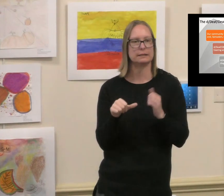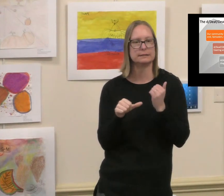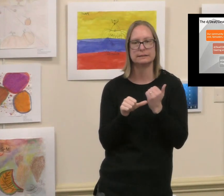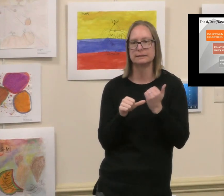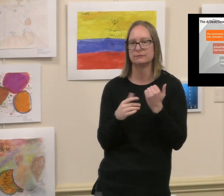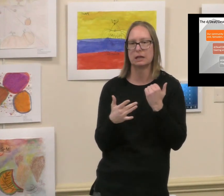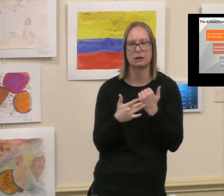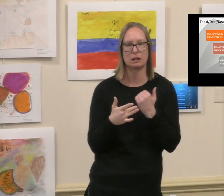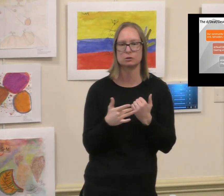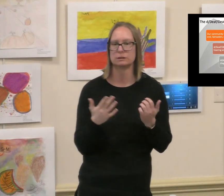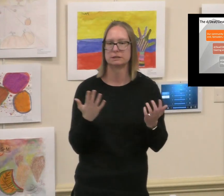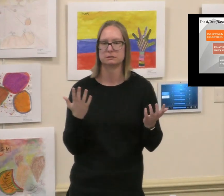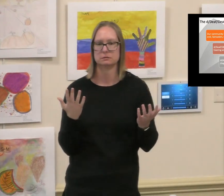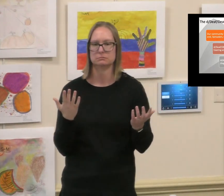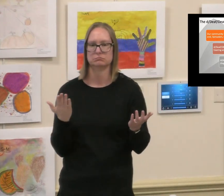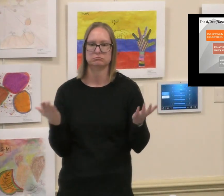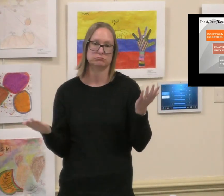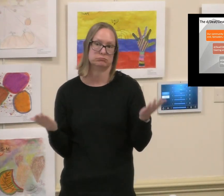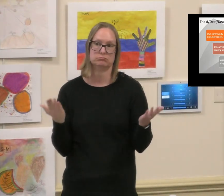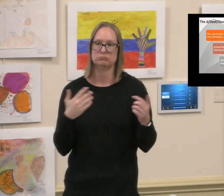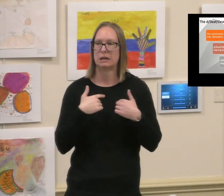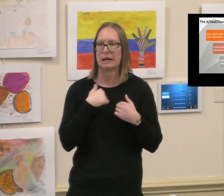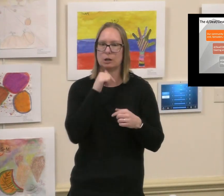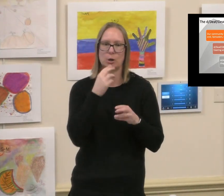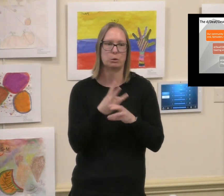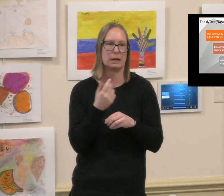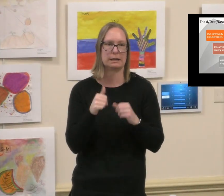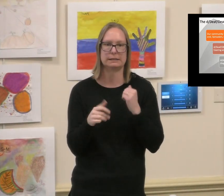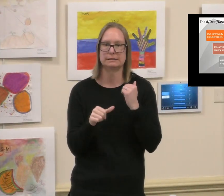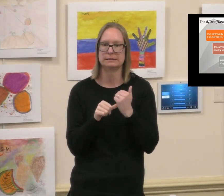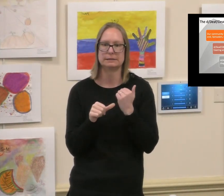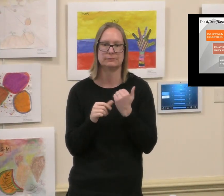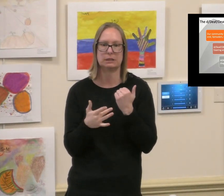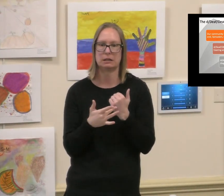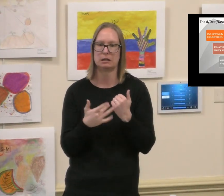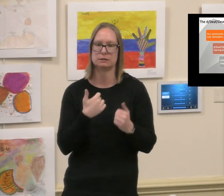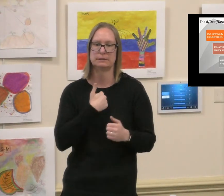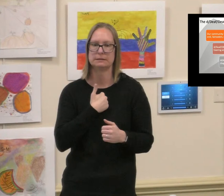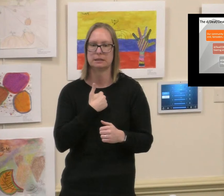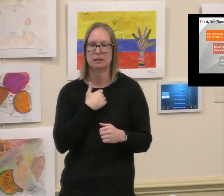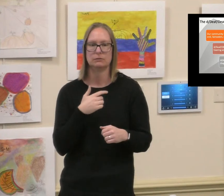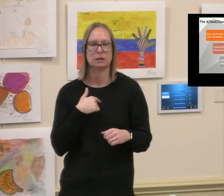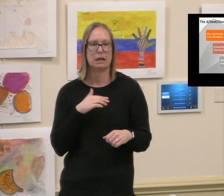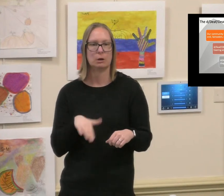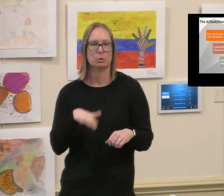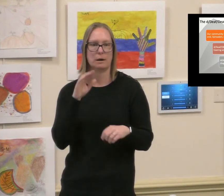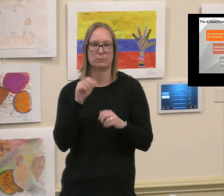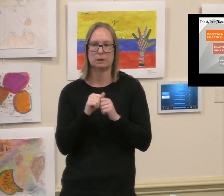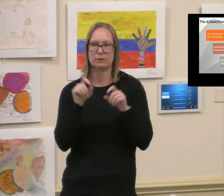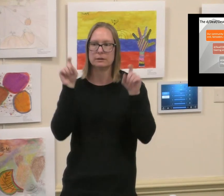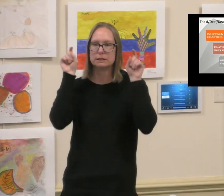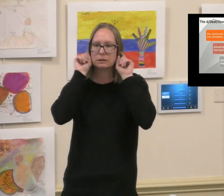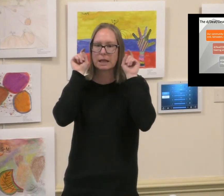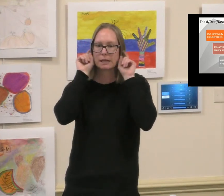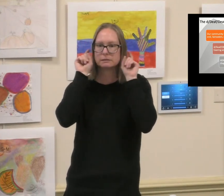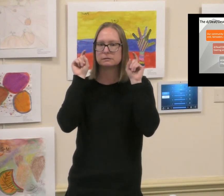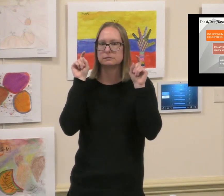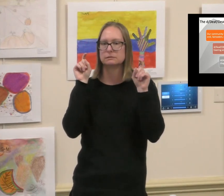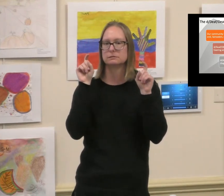aid. And then there are other people who don't use any type of assistive technology, such as myself. I don't wear hearing aids. I did grow up with